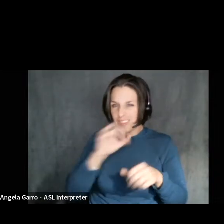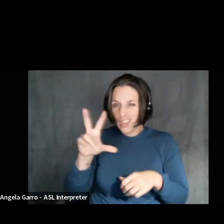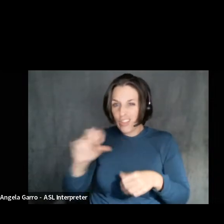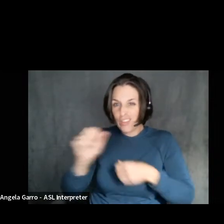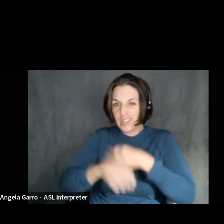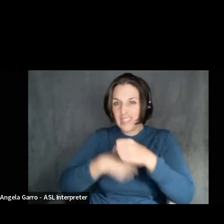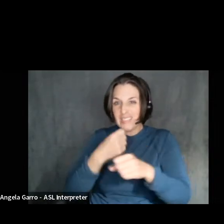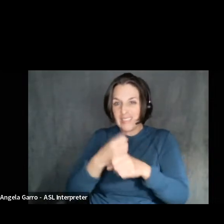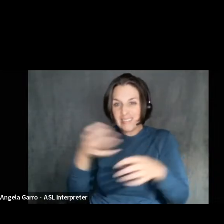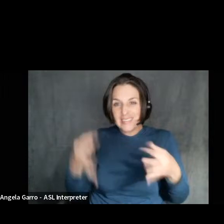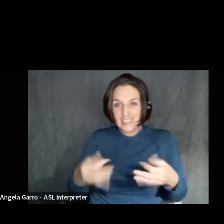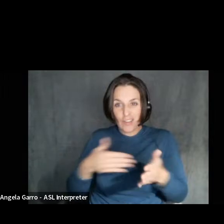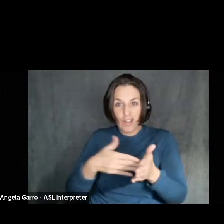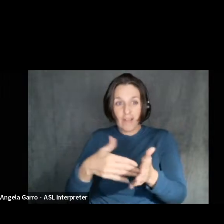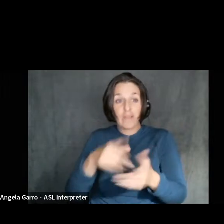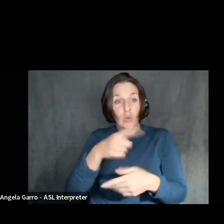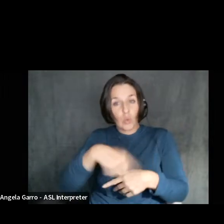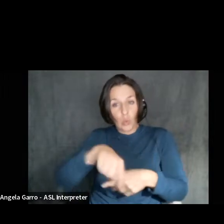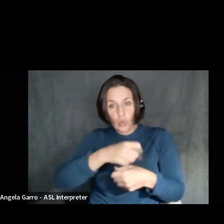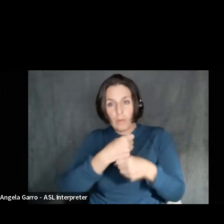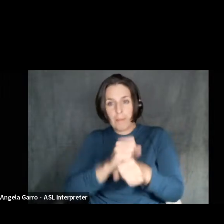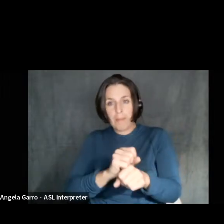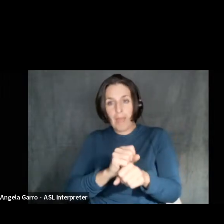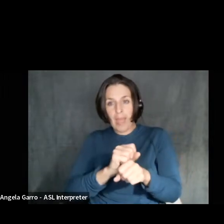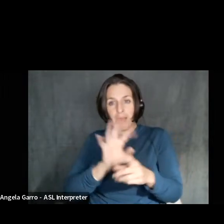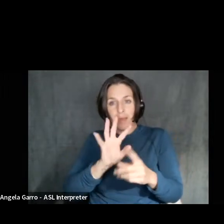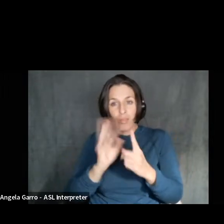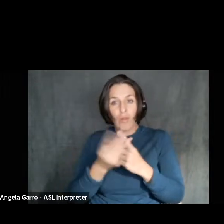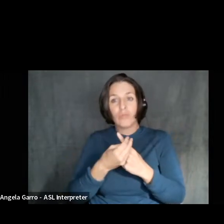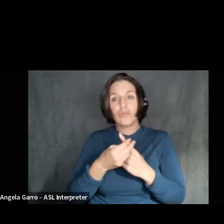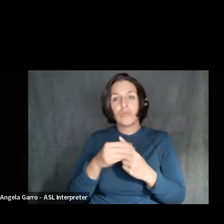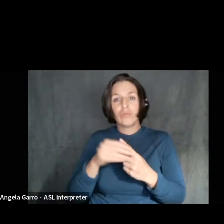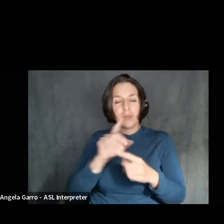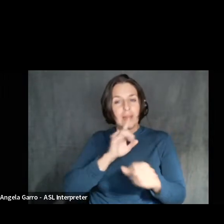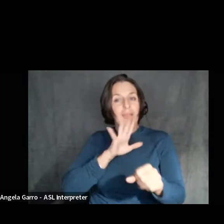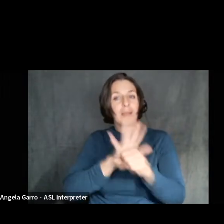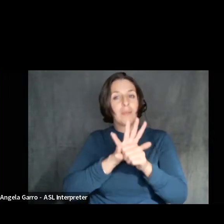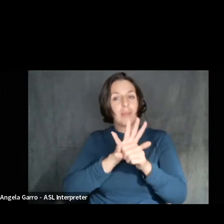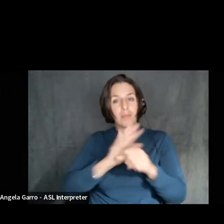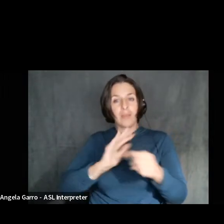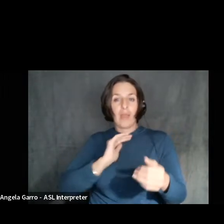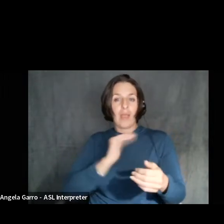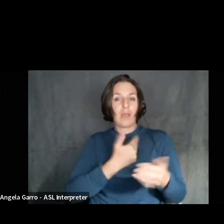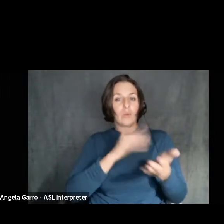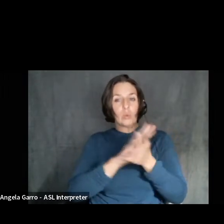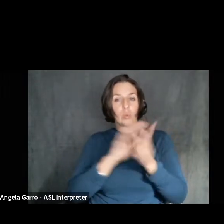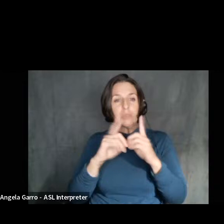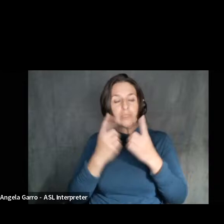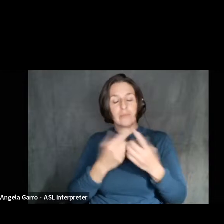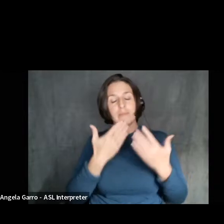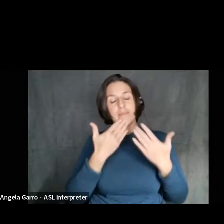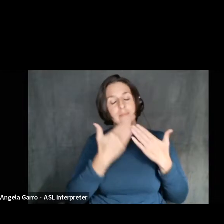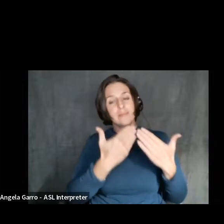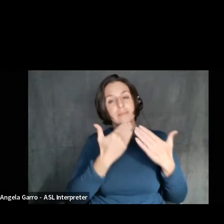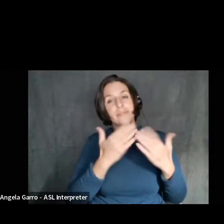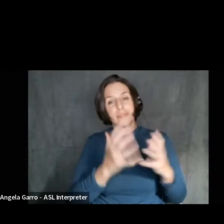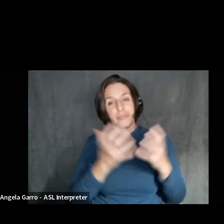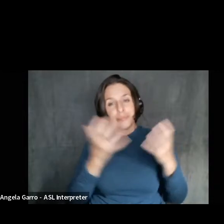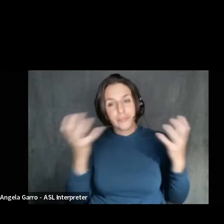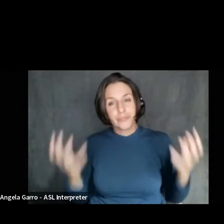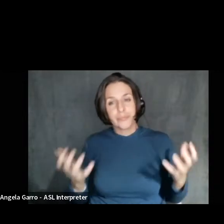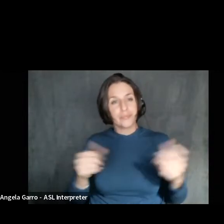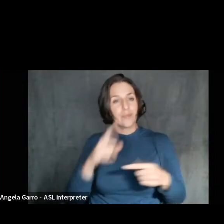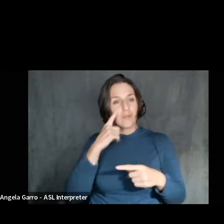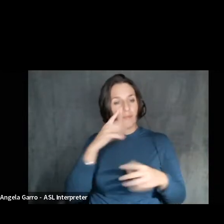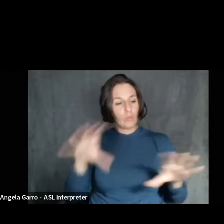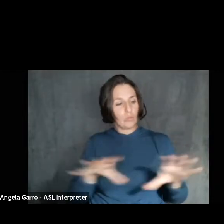you make up the culture and the commitment of our school district. And I want to thank you so much for doing that. You are,